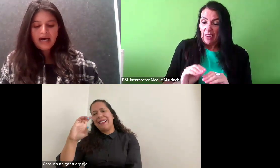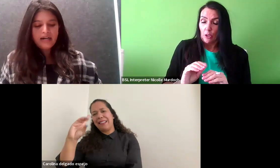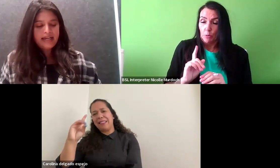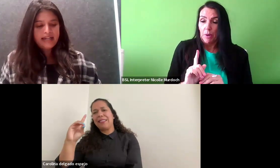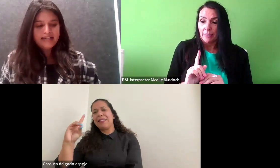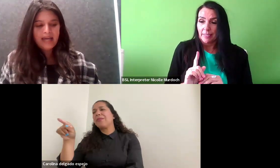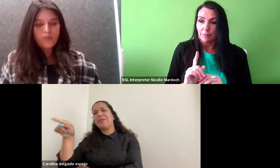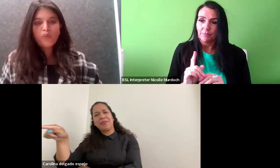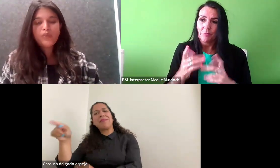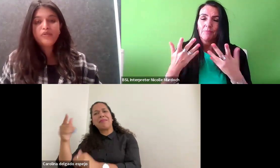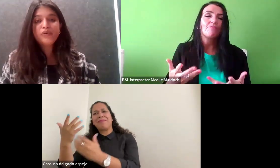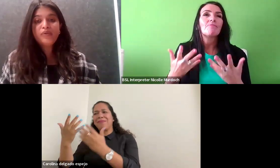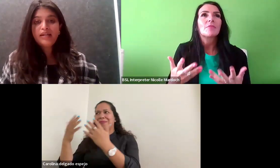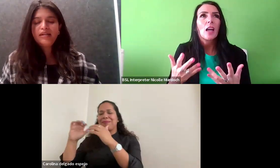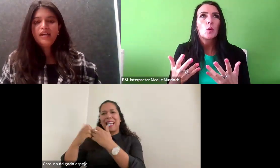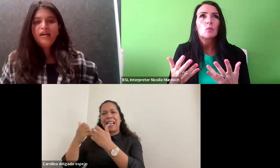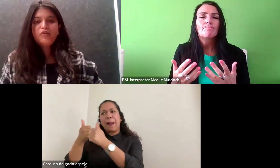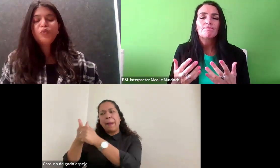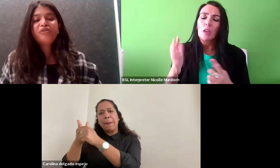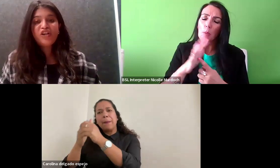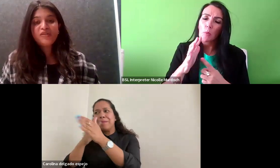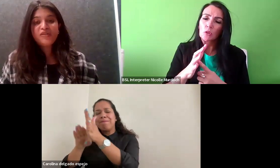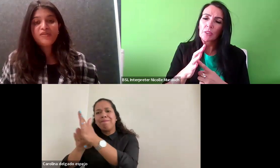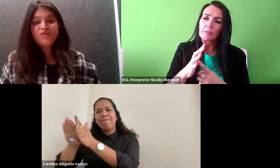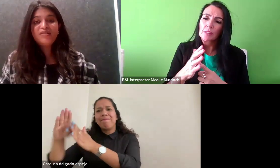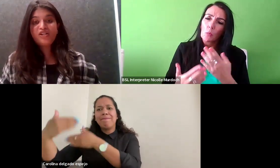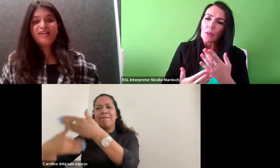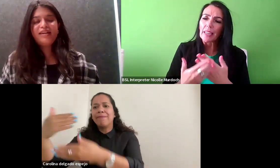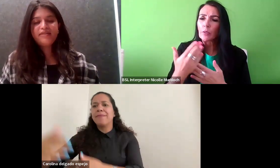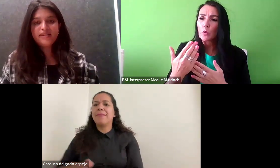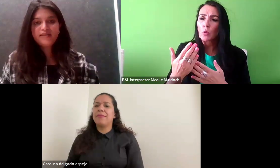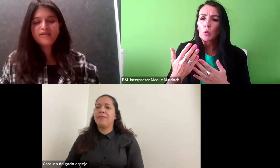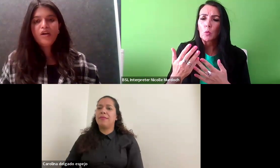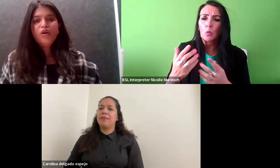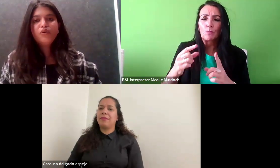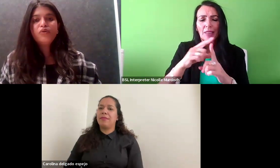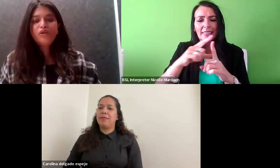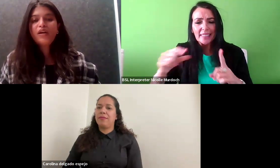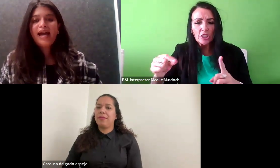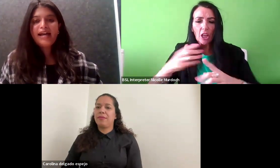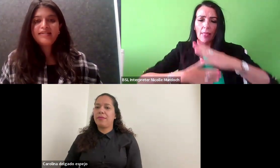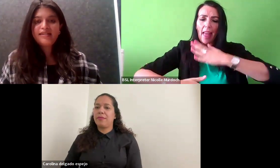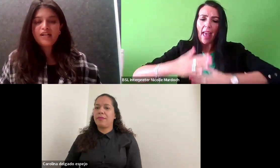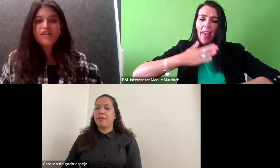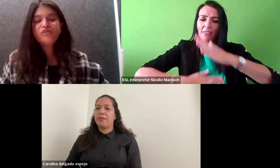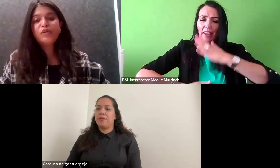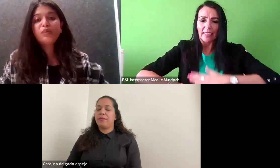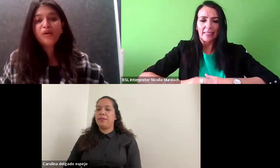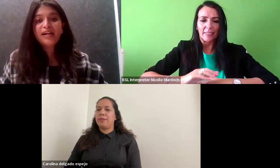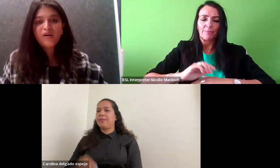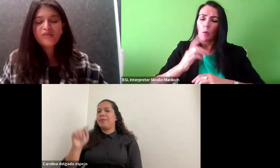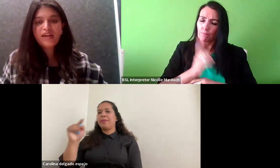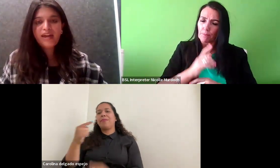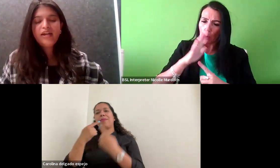think we are in a time where we do need new professions around digital ethicists who look at the technology